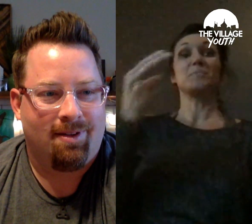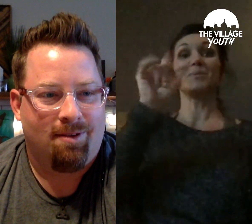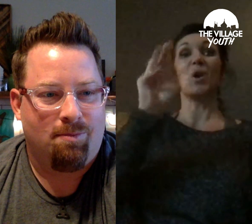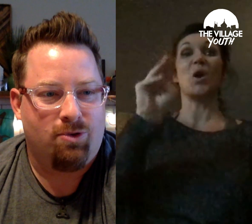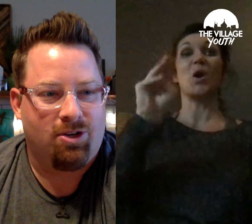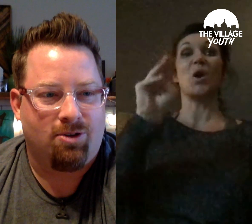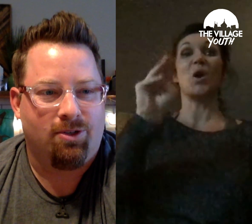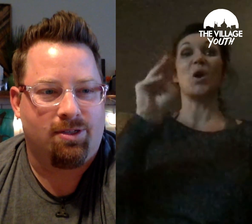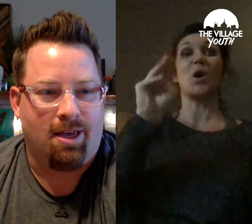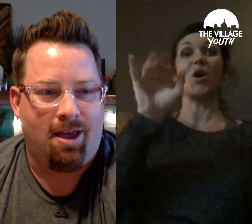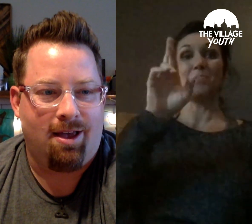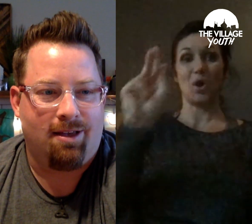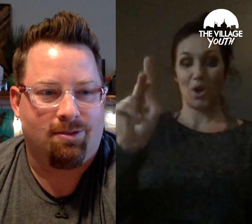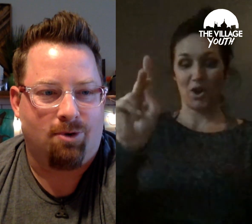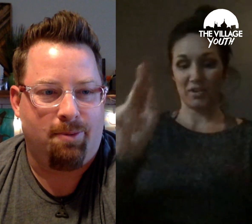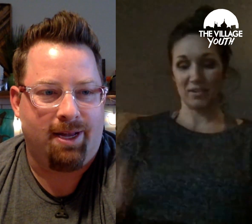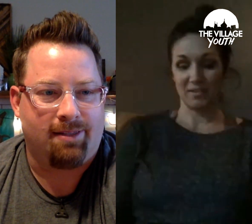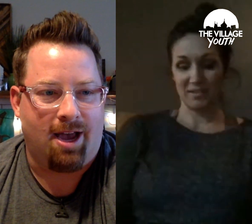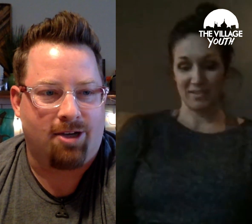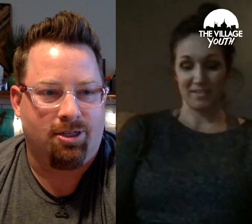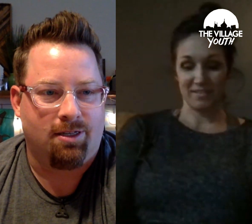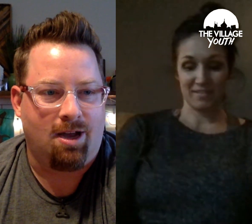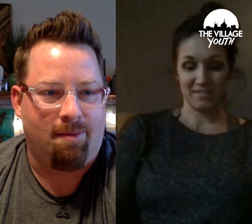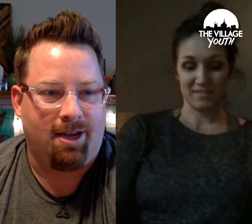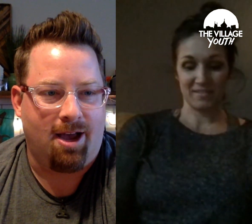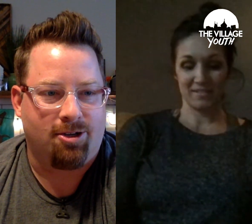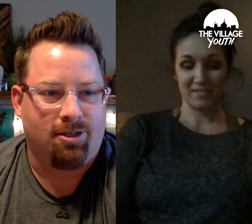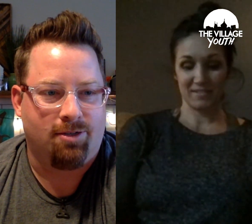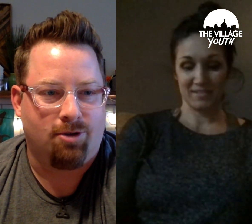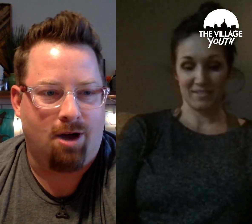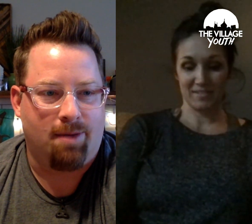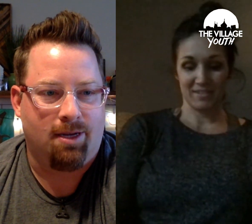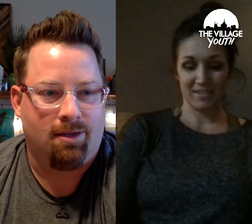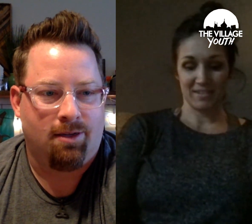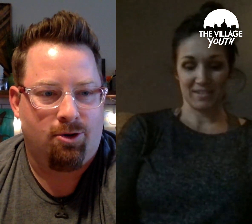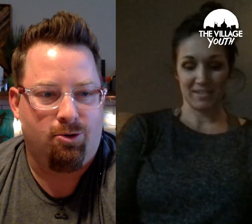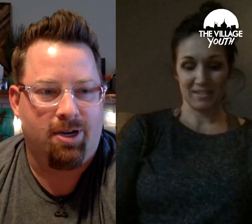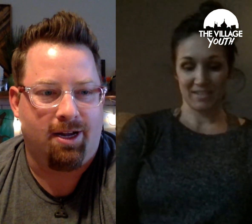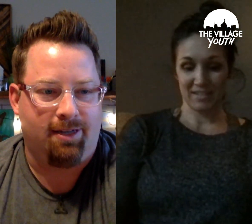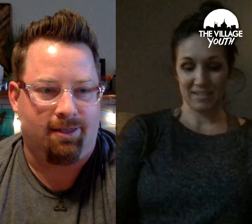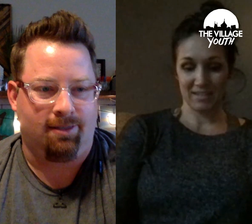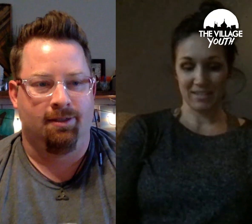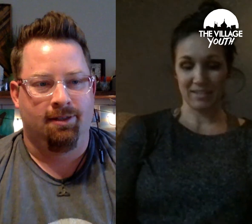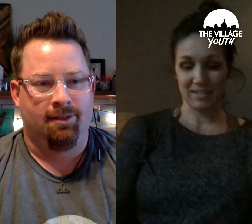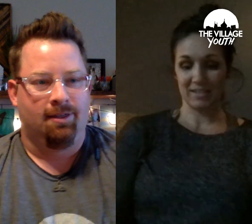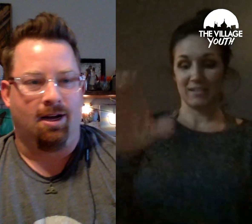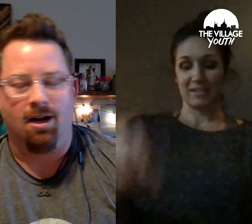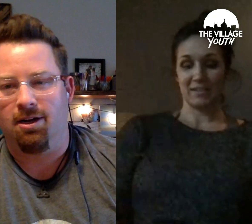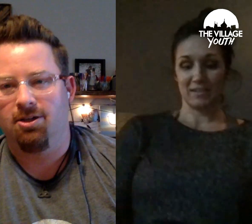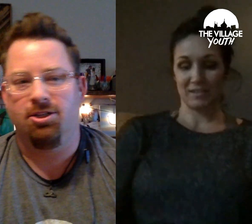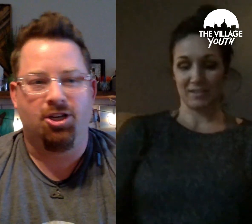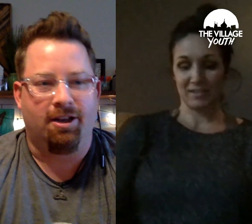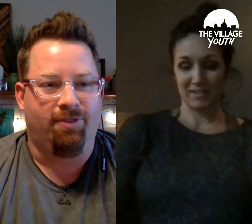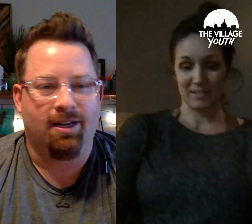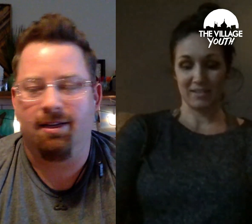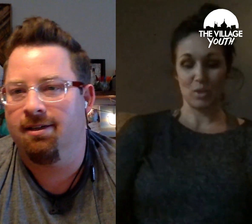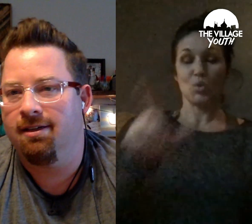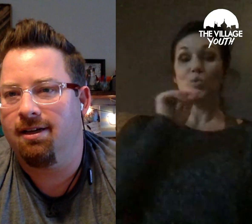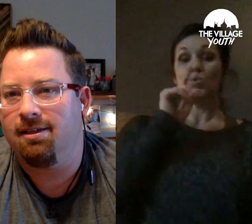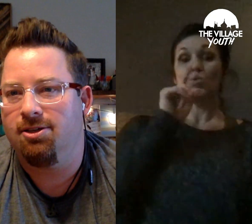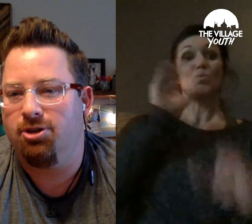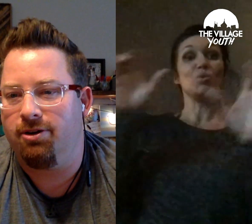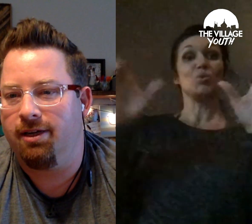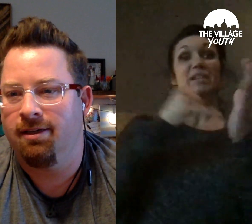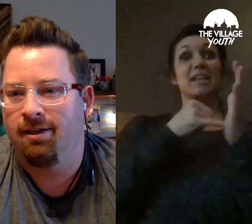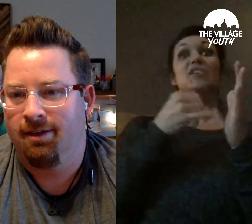Yes. Musicals, yes. Romance, action, comedy, action, drama. Who done it? Good chick flick.